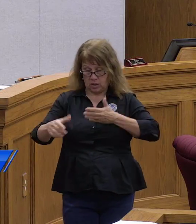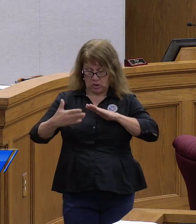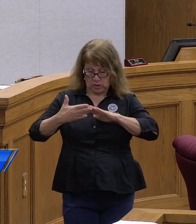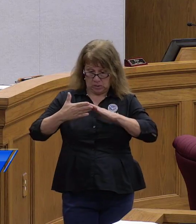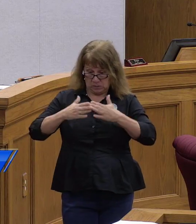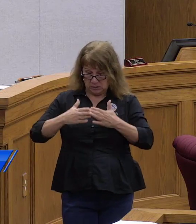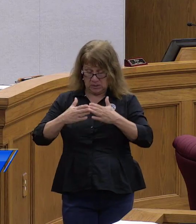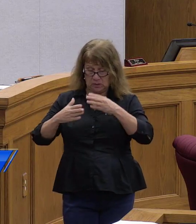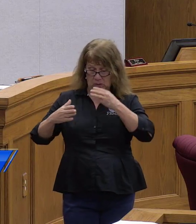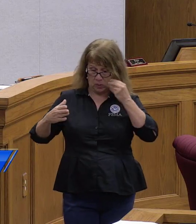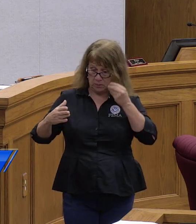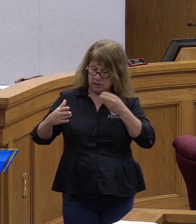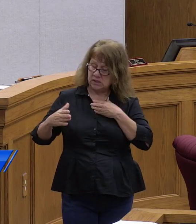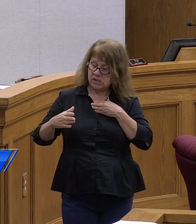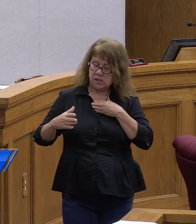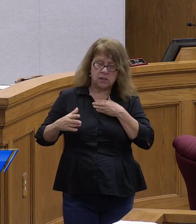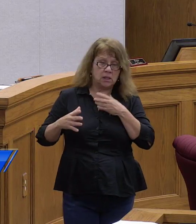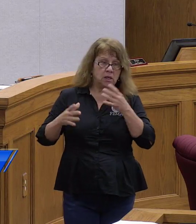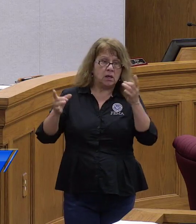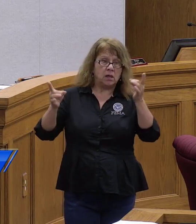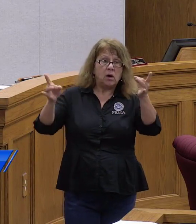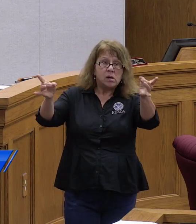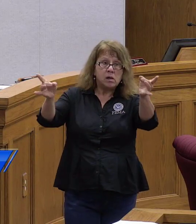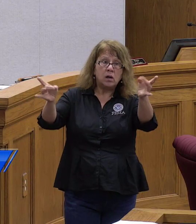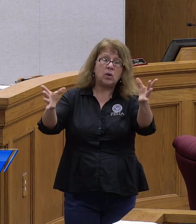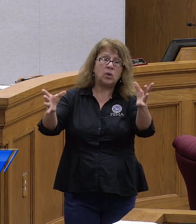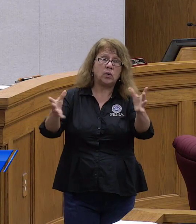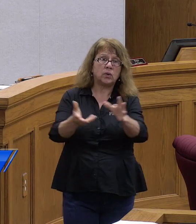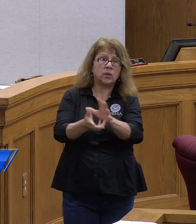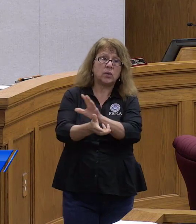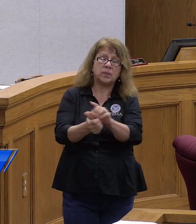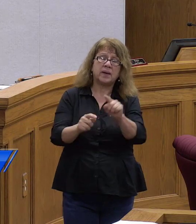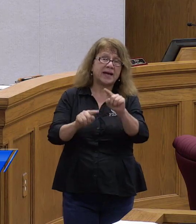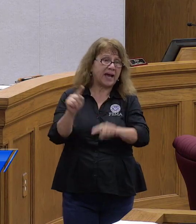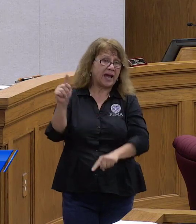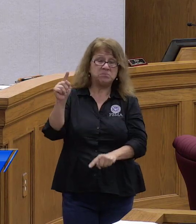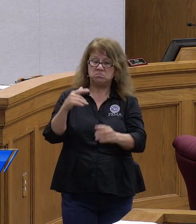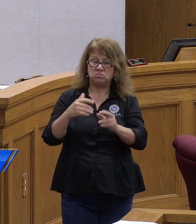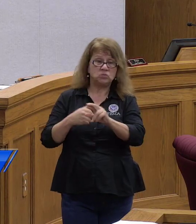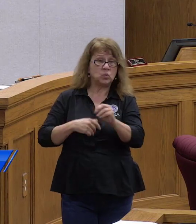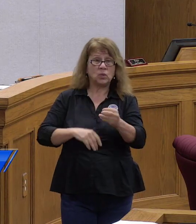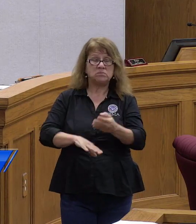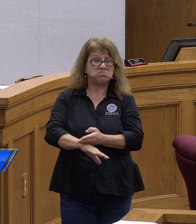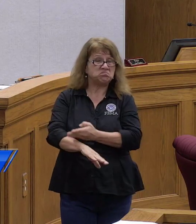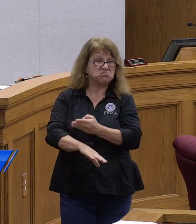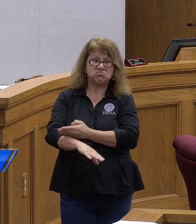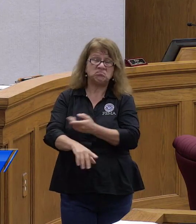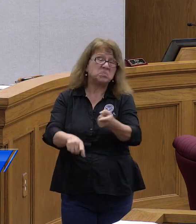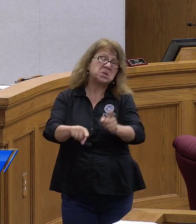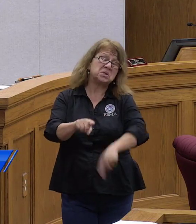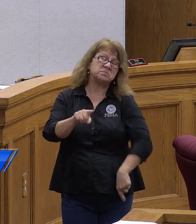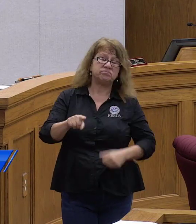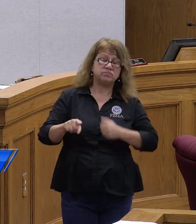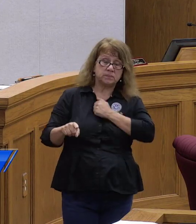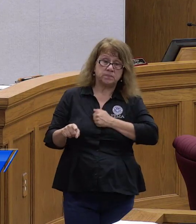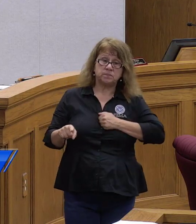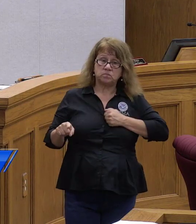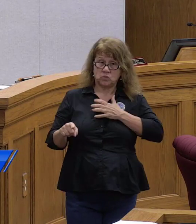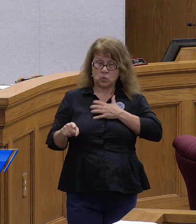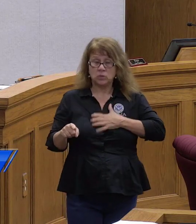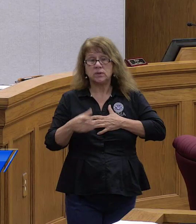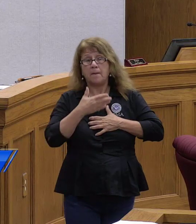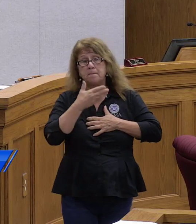have significant damage that cannot be restored at present. And we do wish all of those the best in their